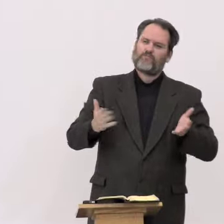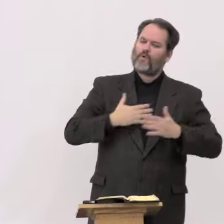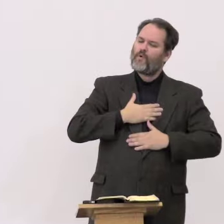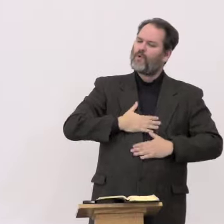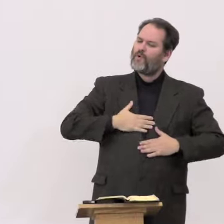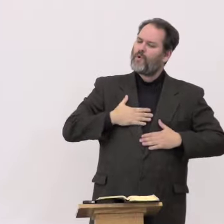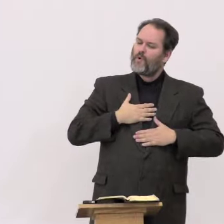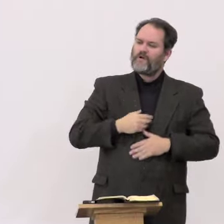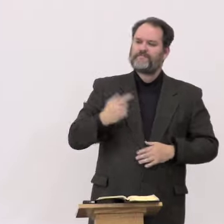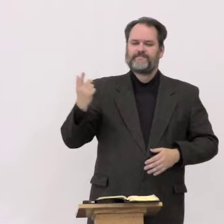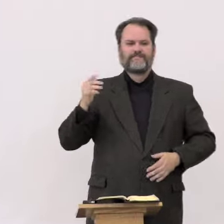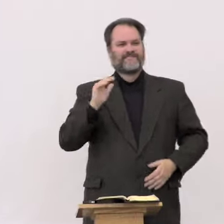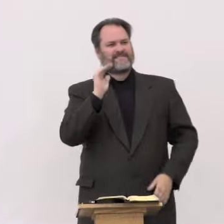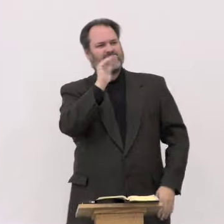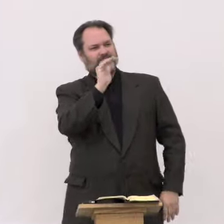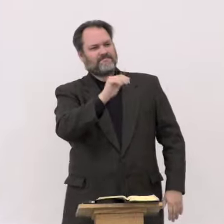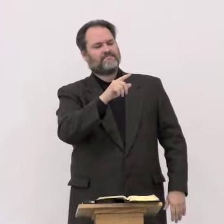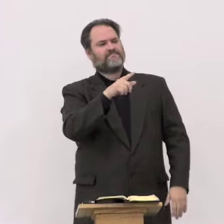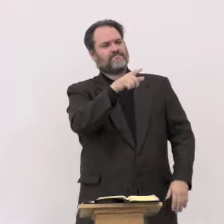I love this guy, he's a godly man, but